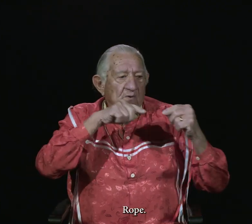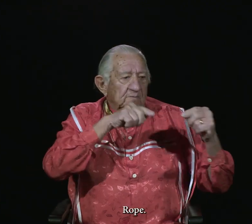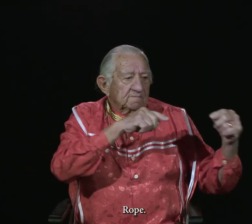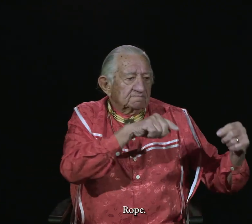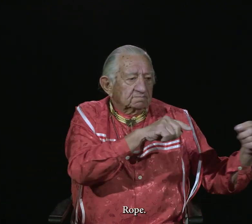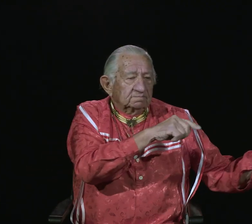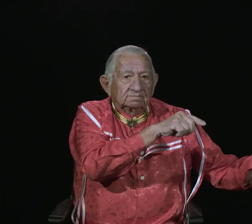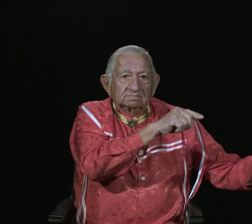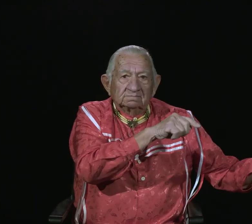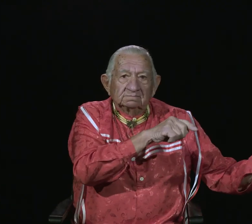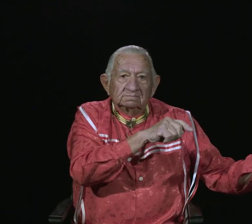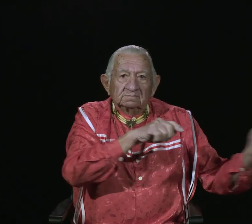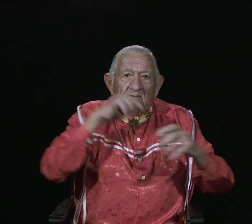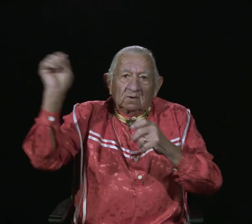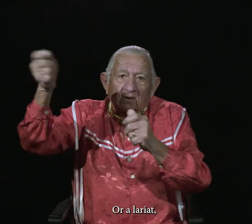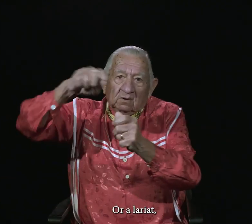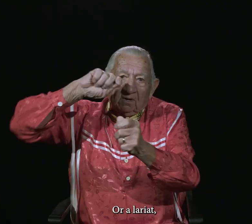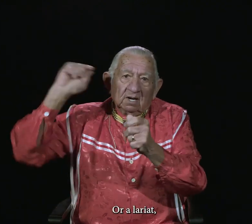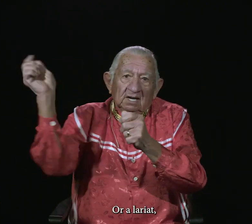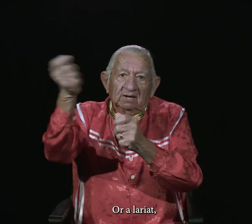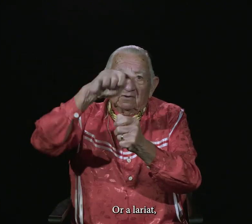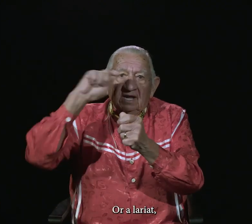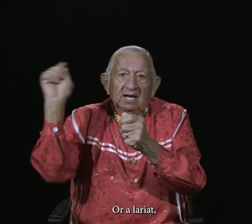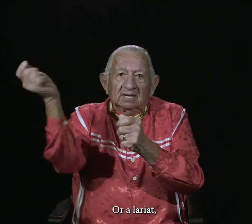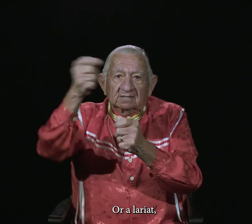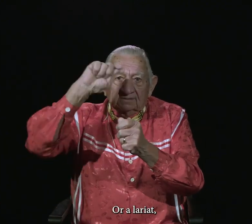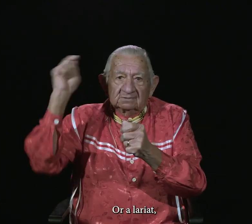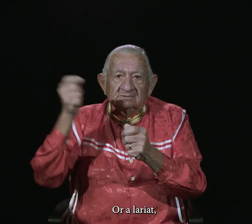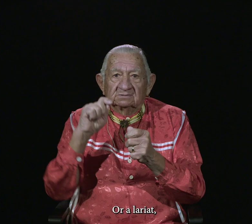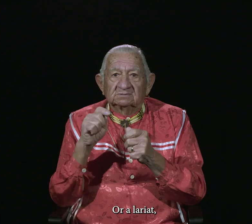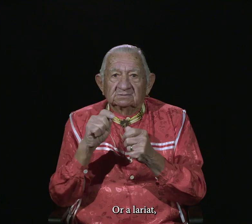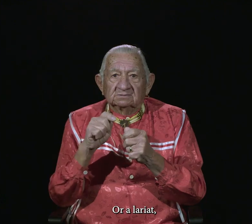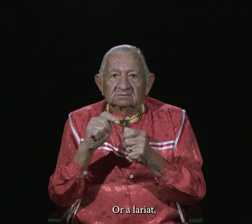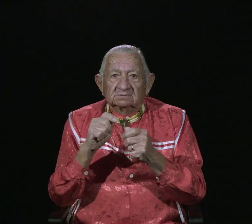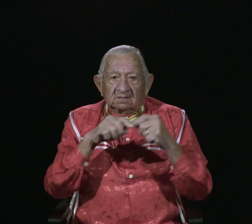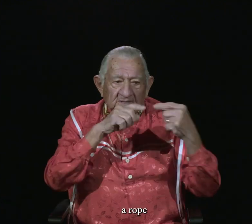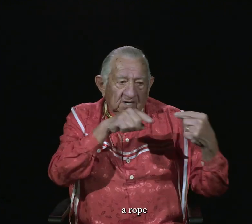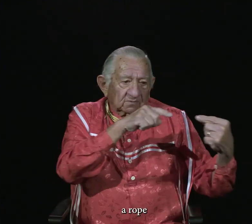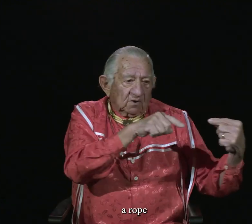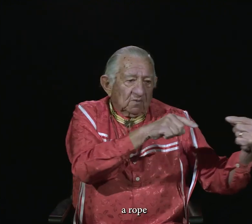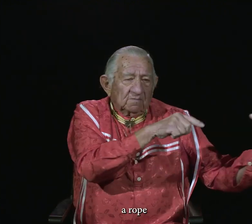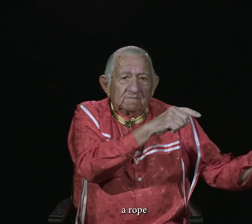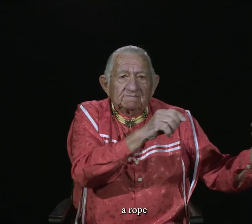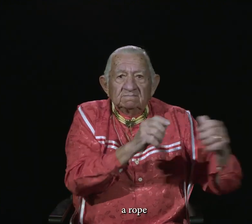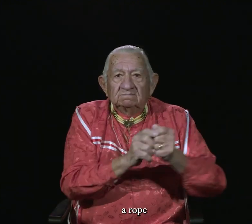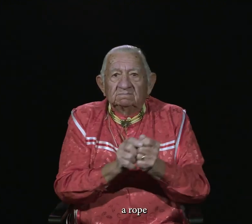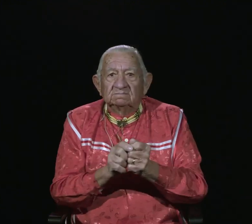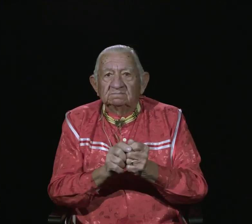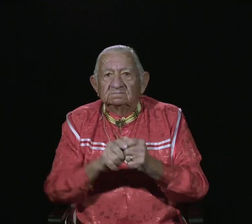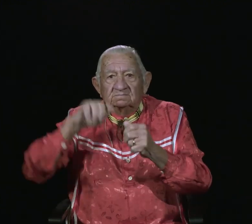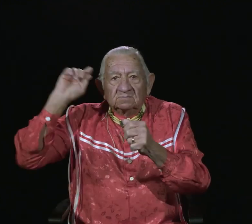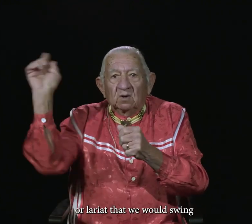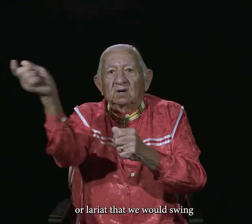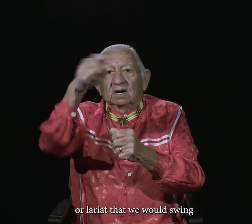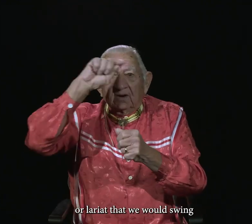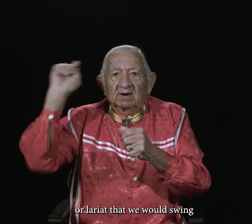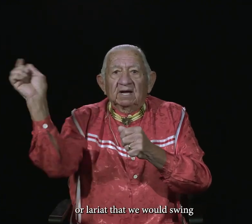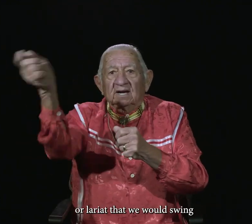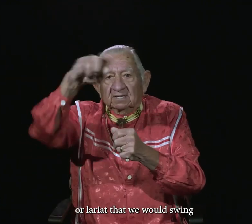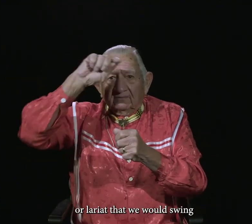Rope or a lariat, a rope or a lariat that we